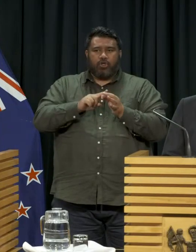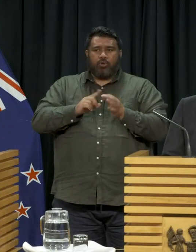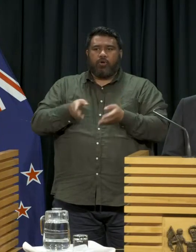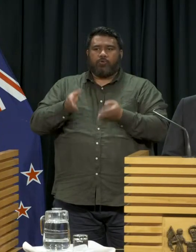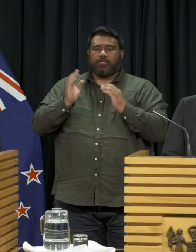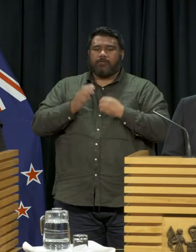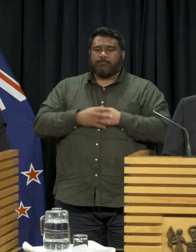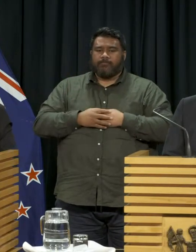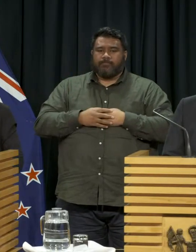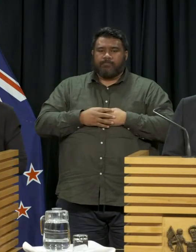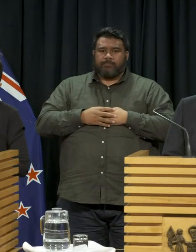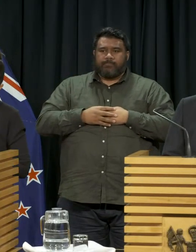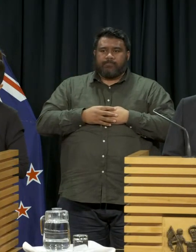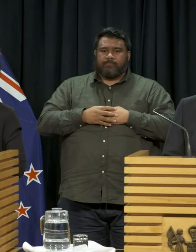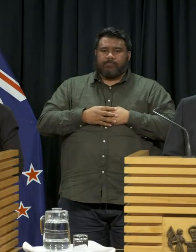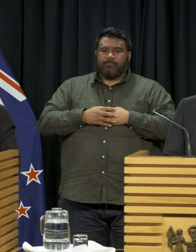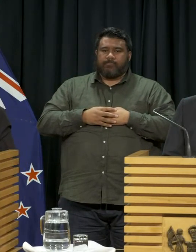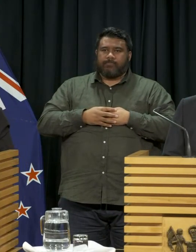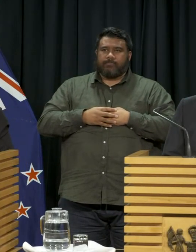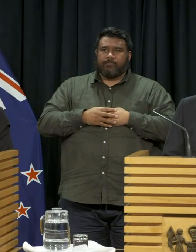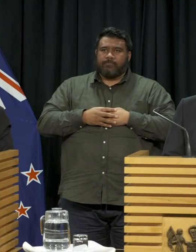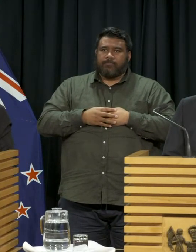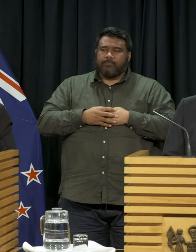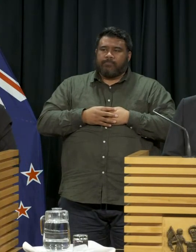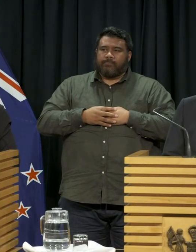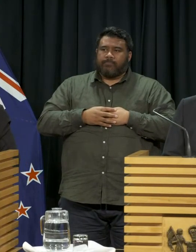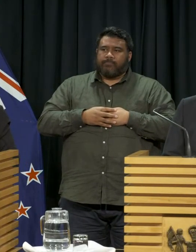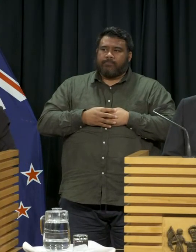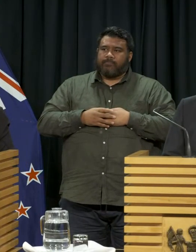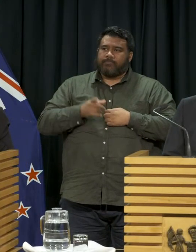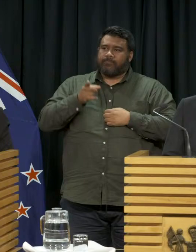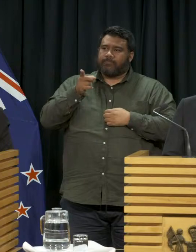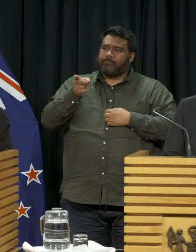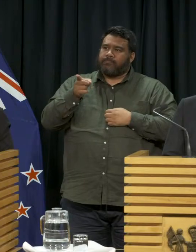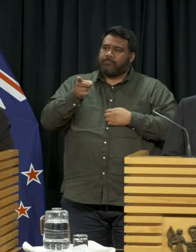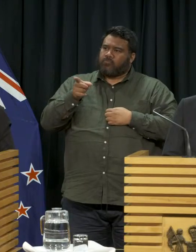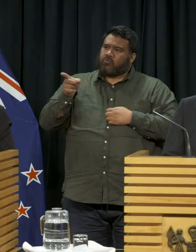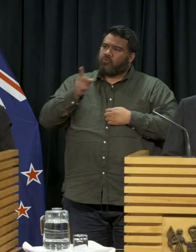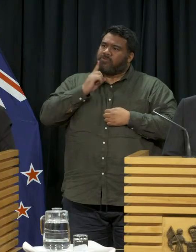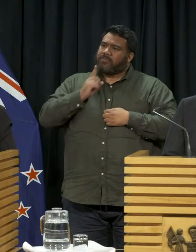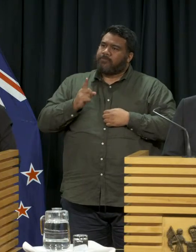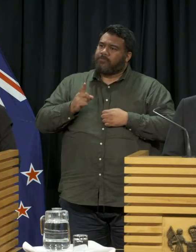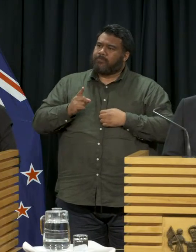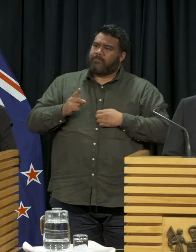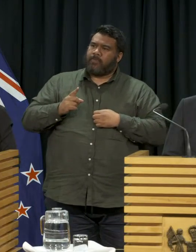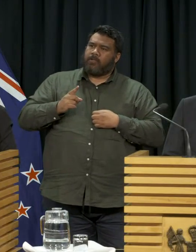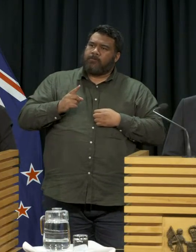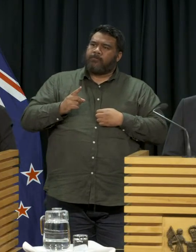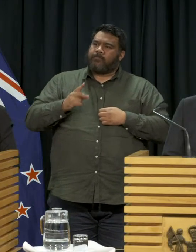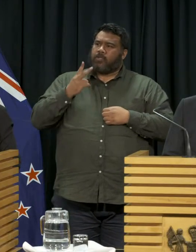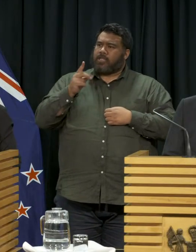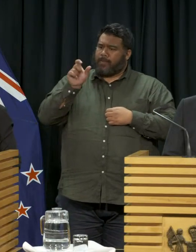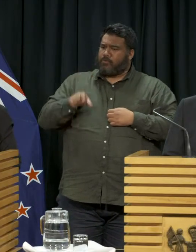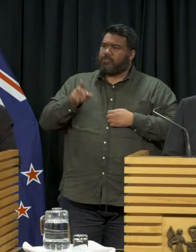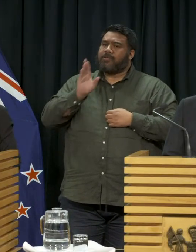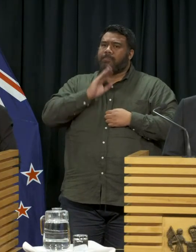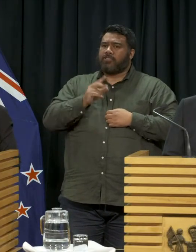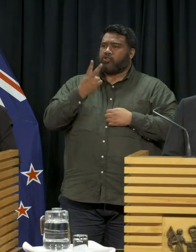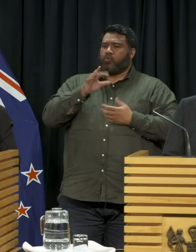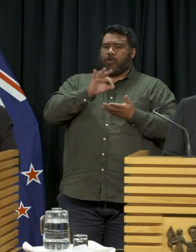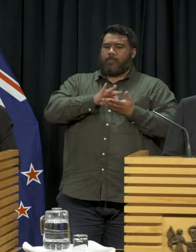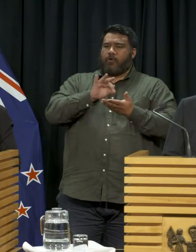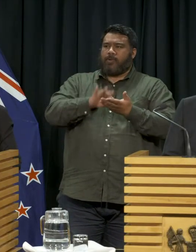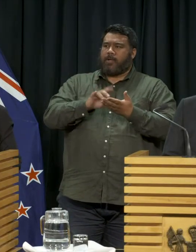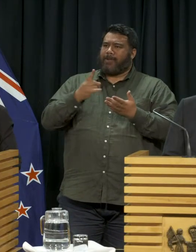did say I'd come to you, Jo. Does it worry you what sort of a message it sends when you're able to stand up here and say that those 2 appointments were missed, but not provide the